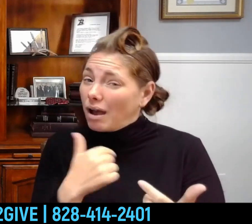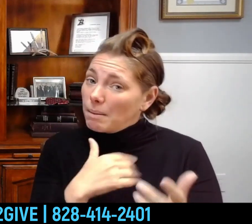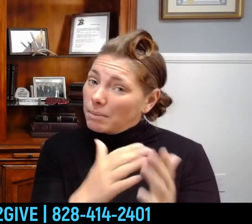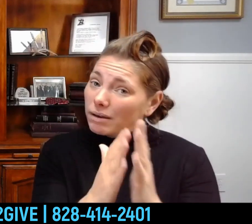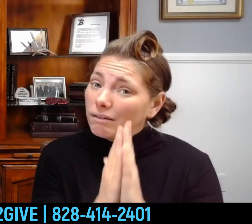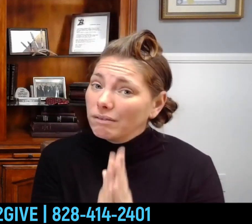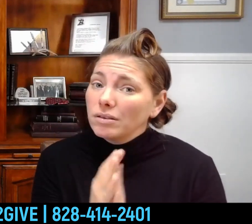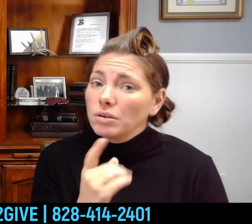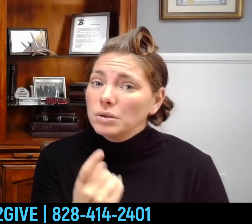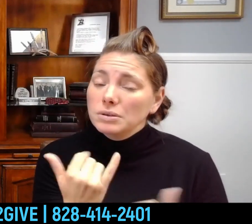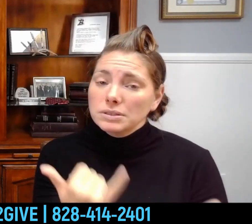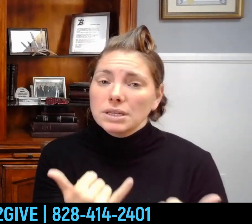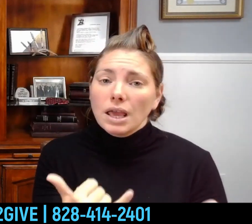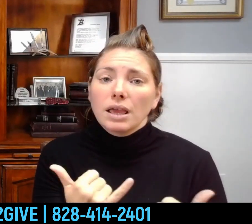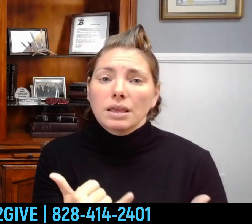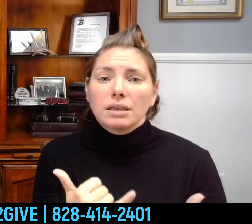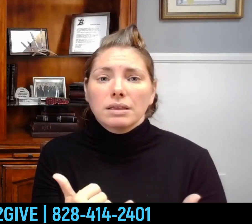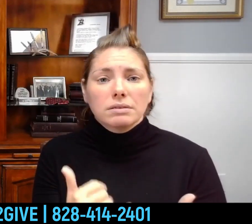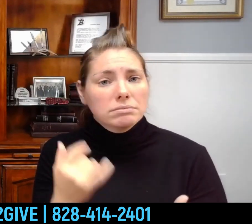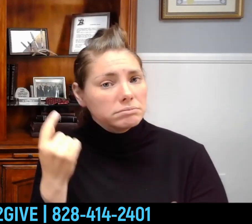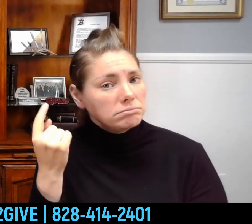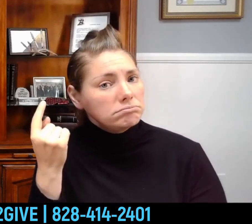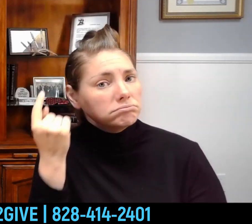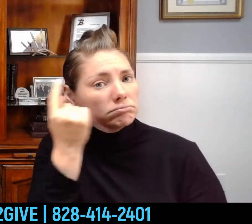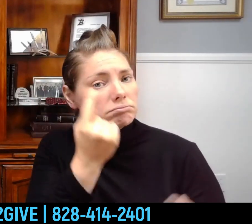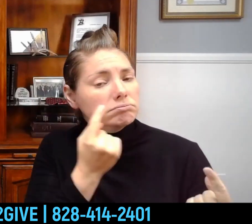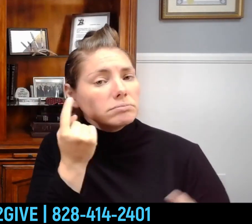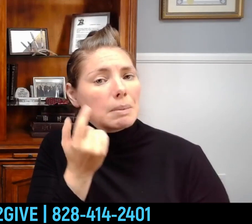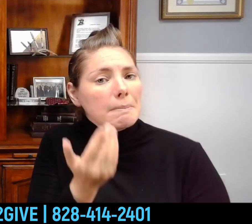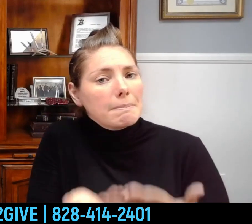you today that you consider,